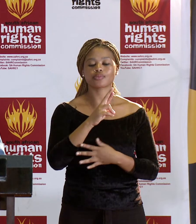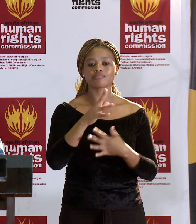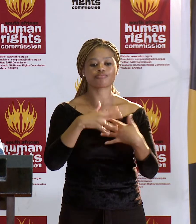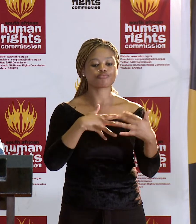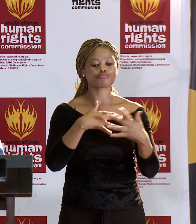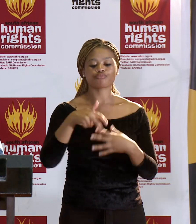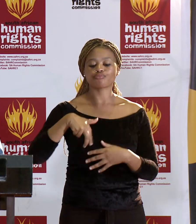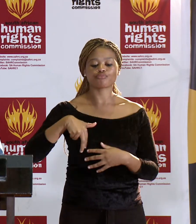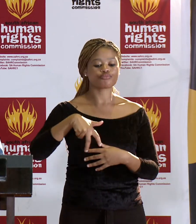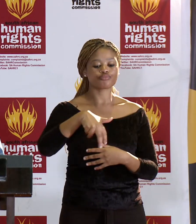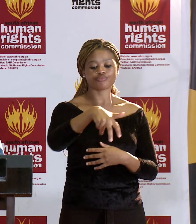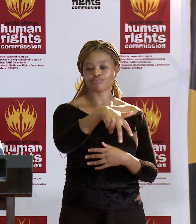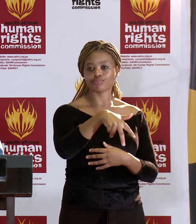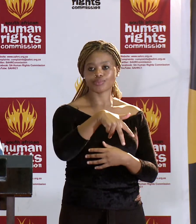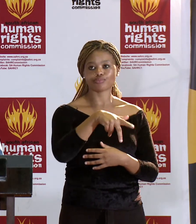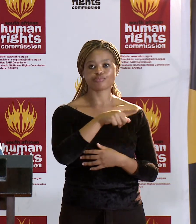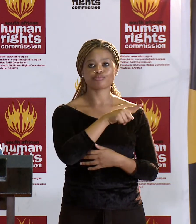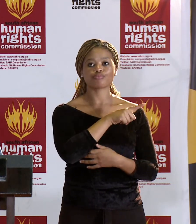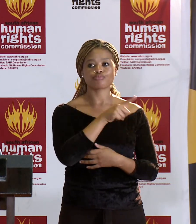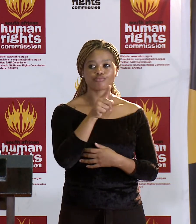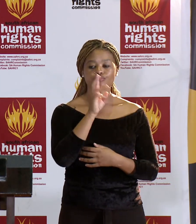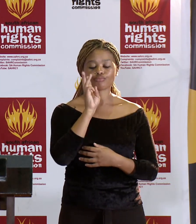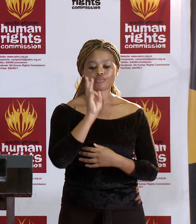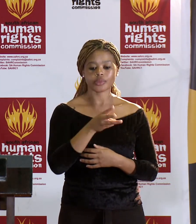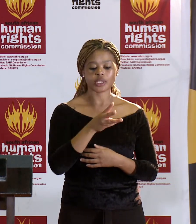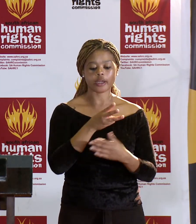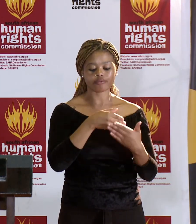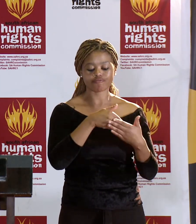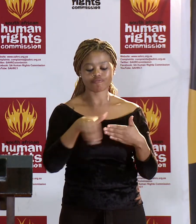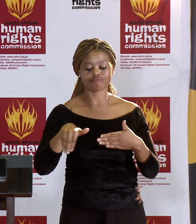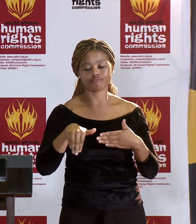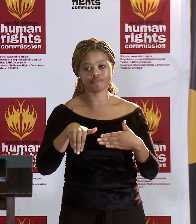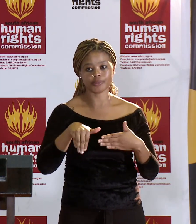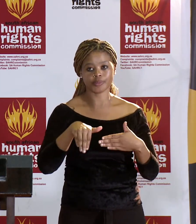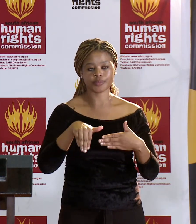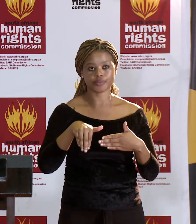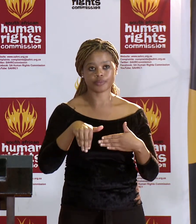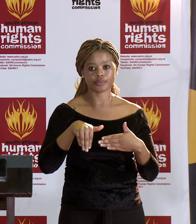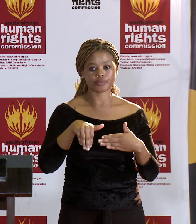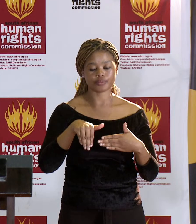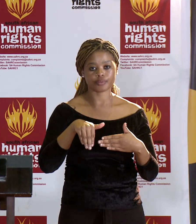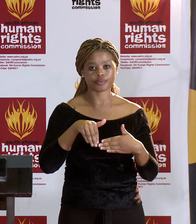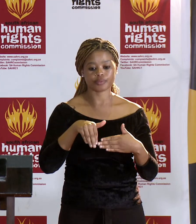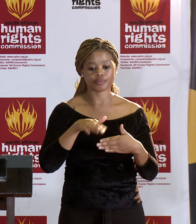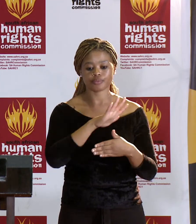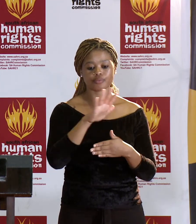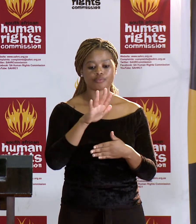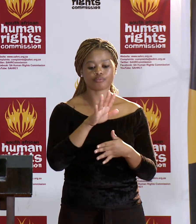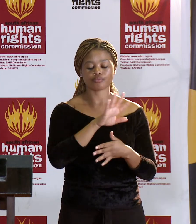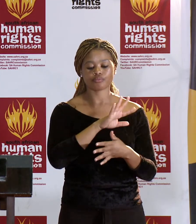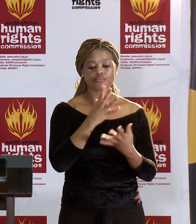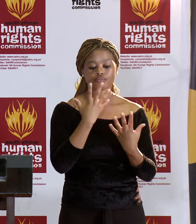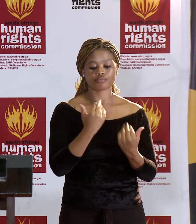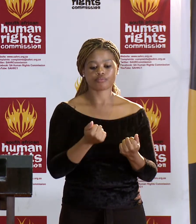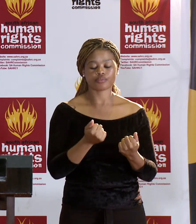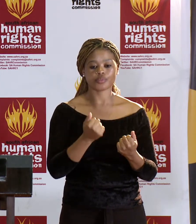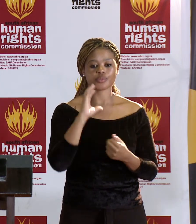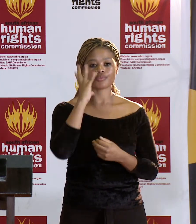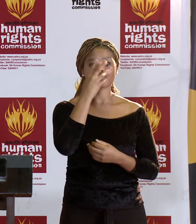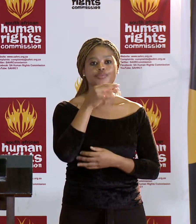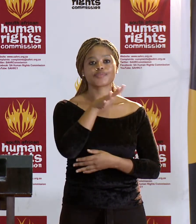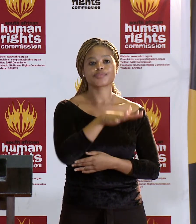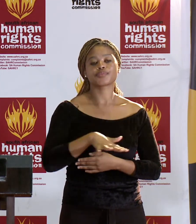wherever you walk, you are going to stray away from it. And you're not going to get to the